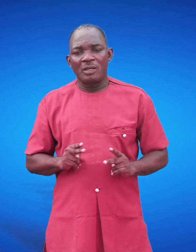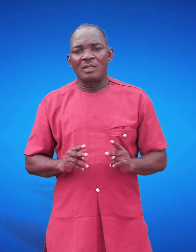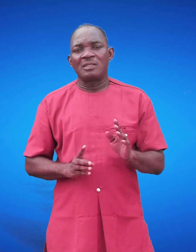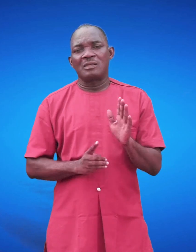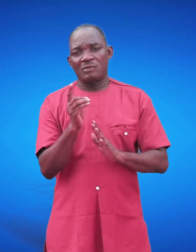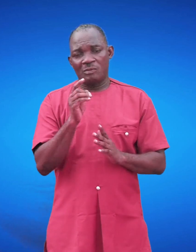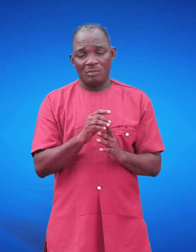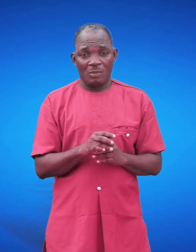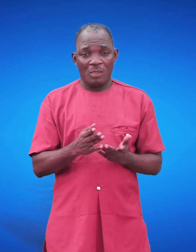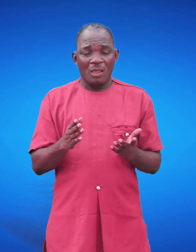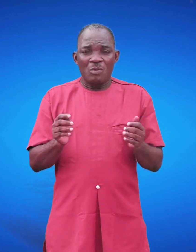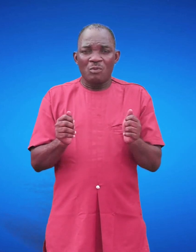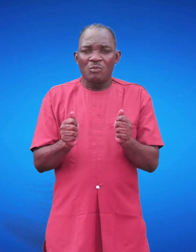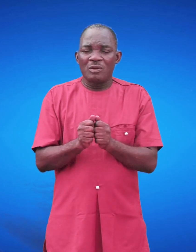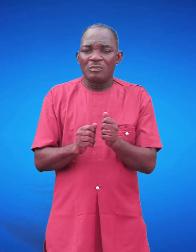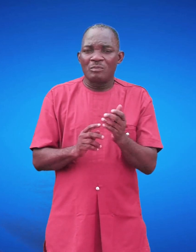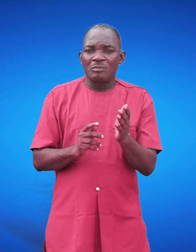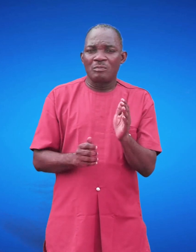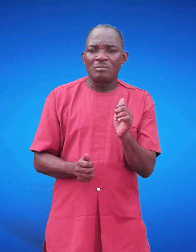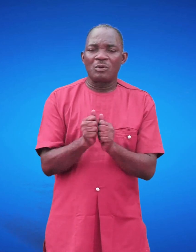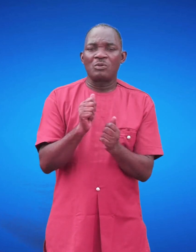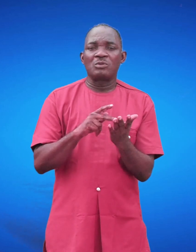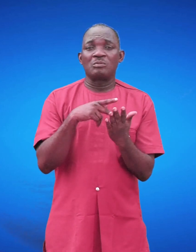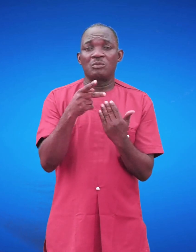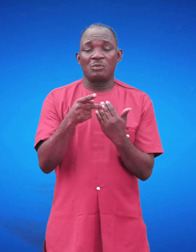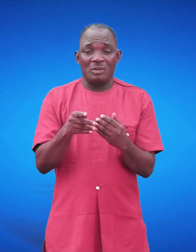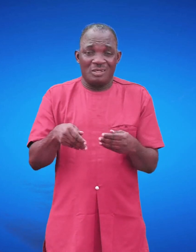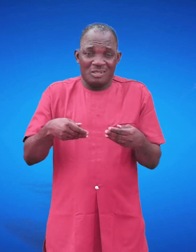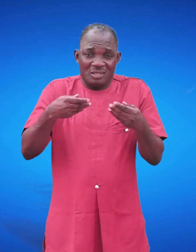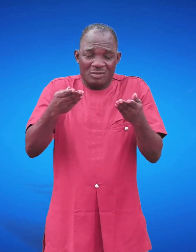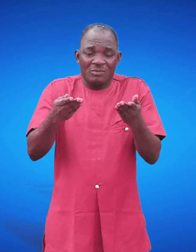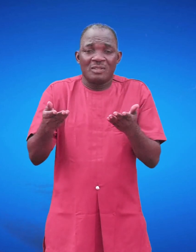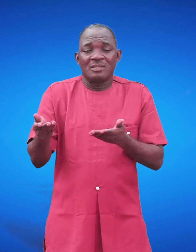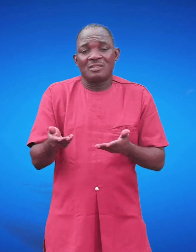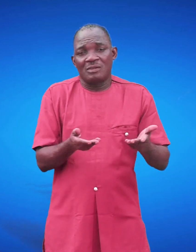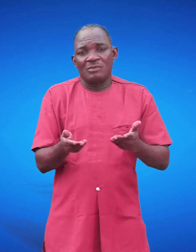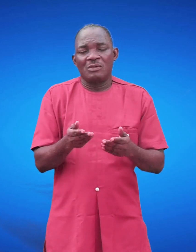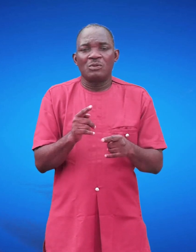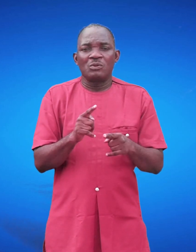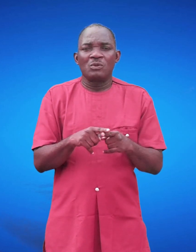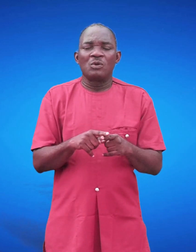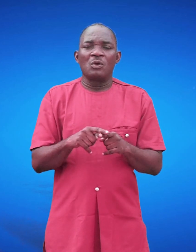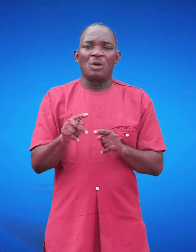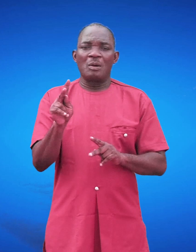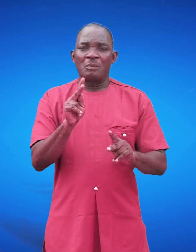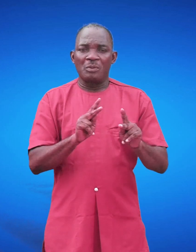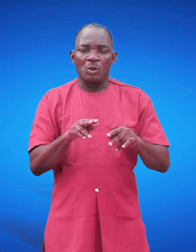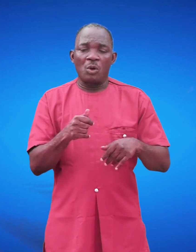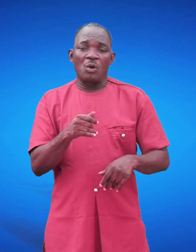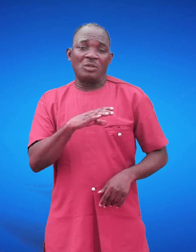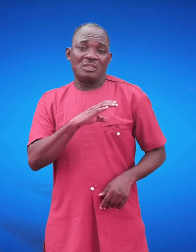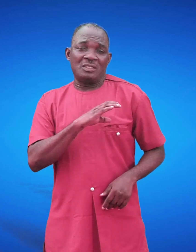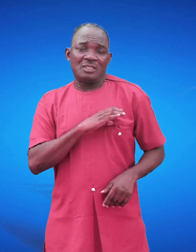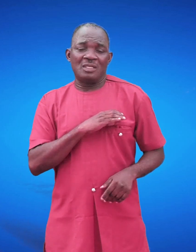As with most programs providing services to citizens, the LEAP